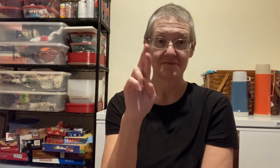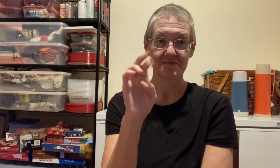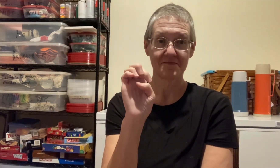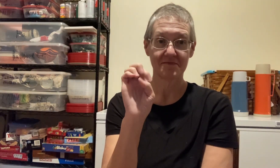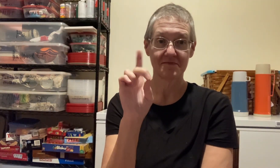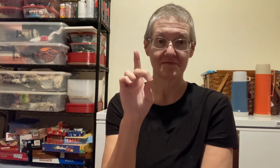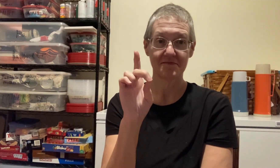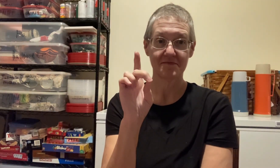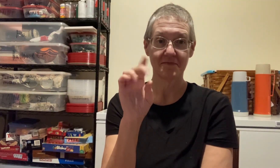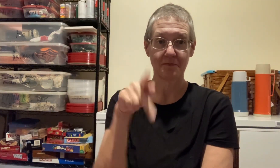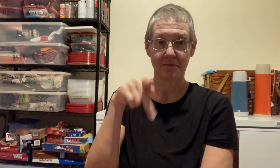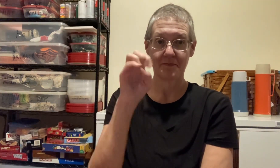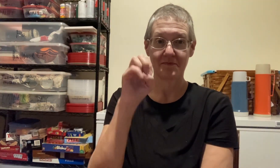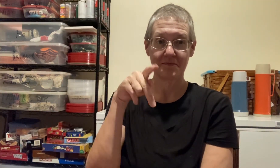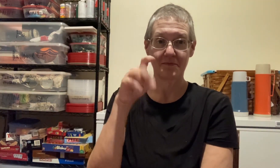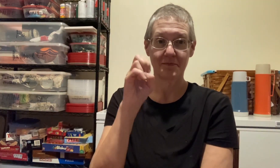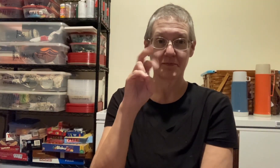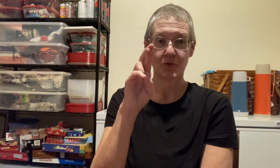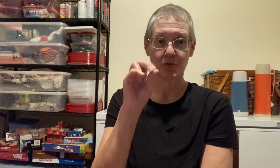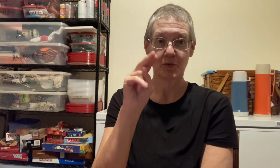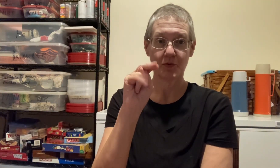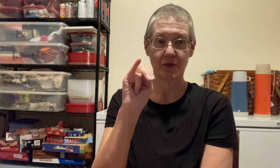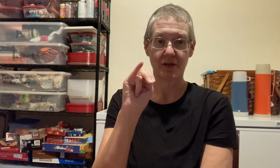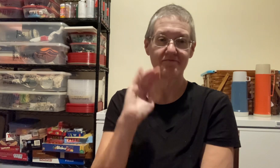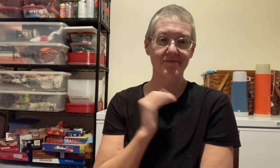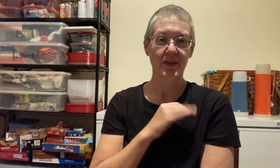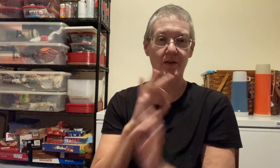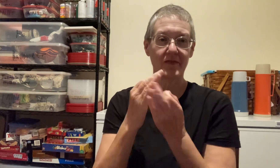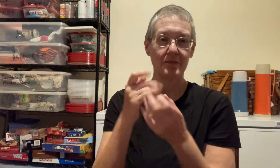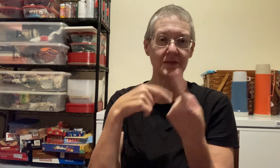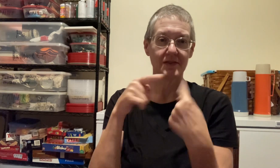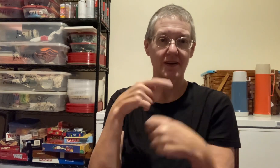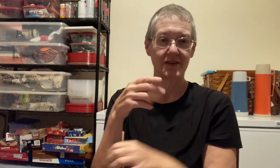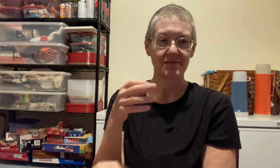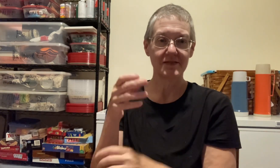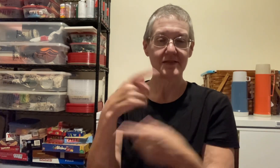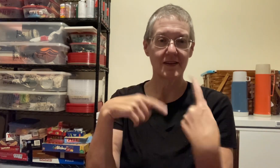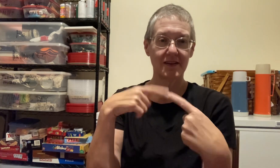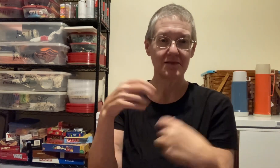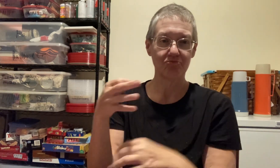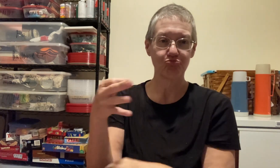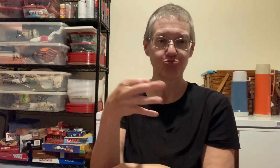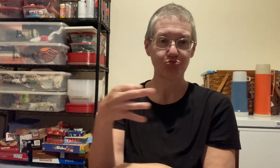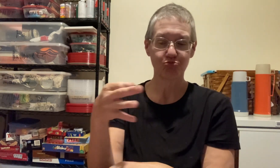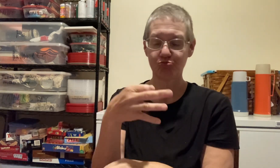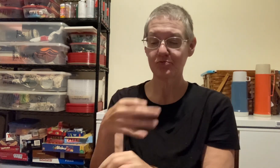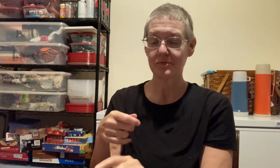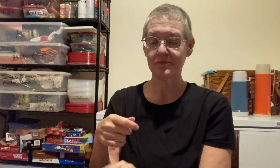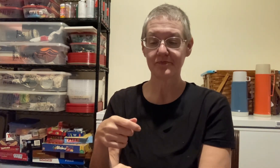We're going to use this Applegate uncured pepperoni. This is our family sign for